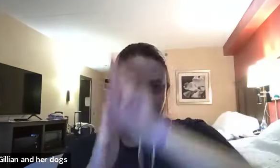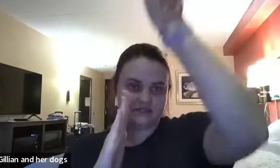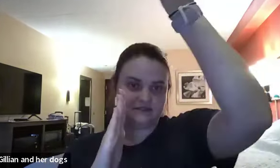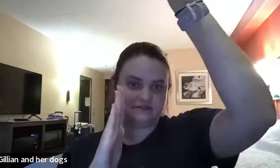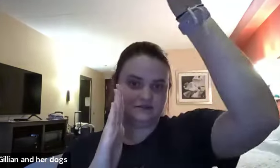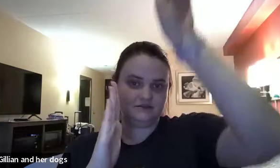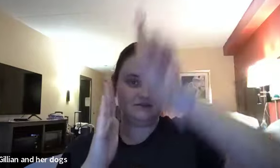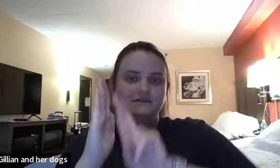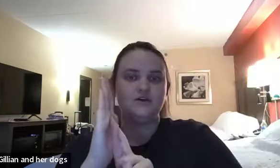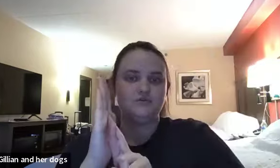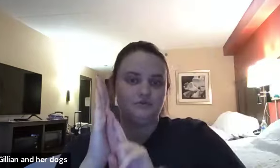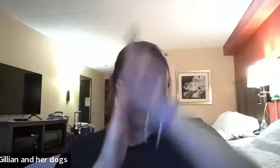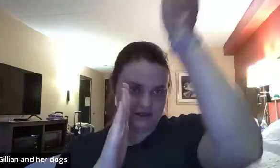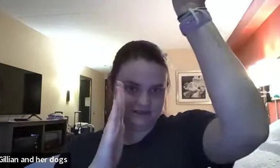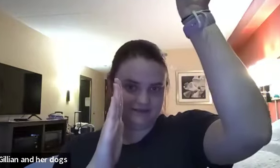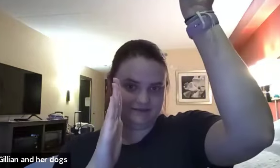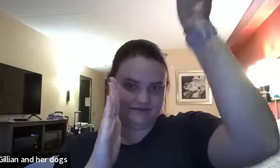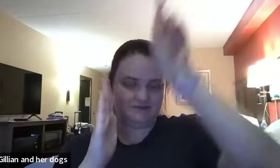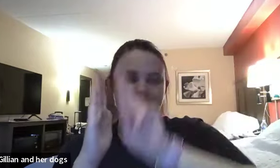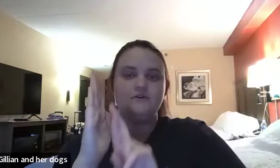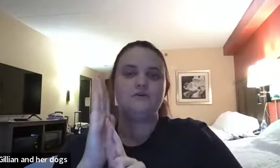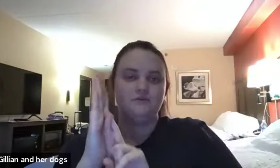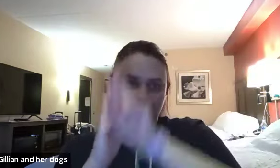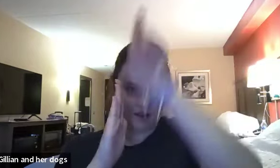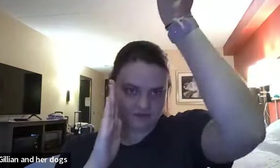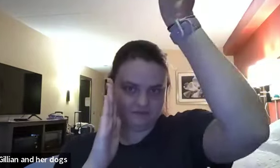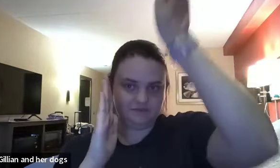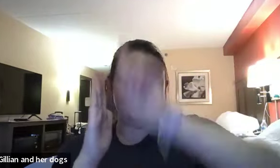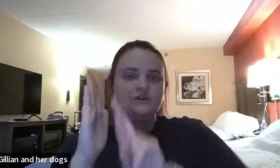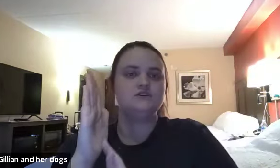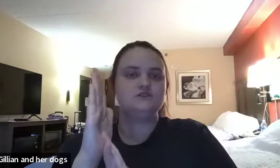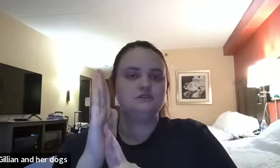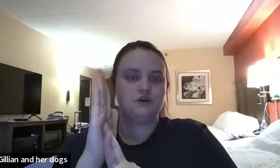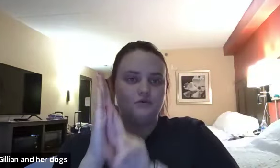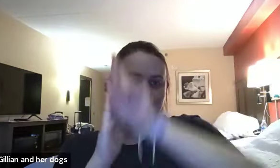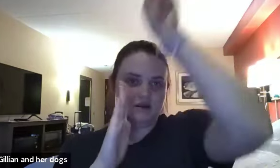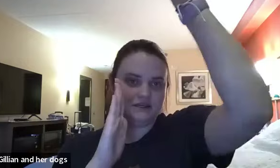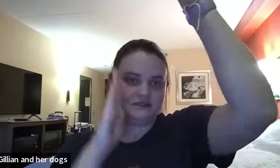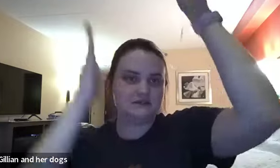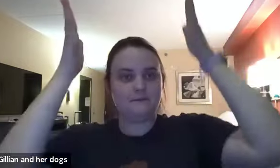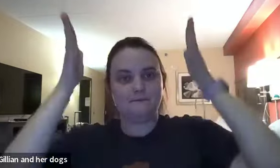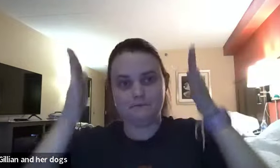Rocket. Rocket. Rocket. So you'd go rocket